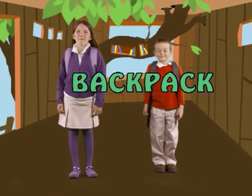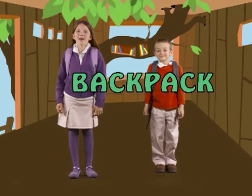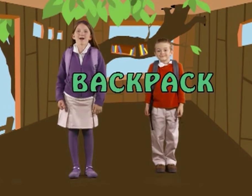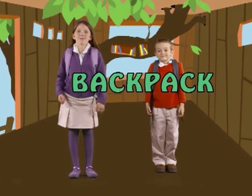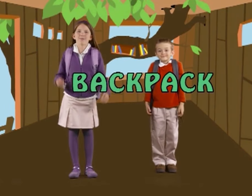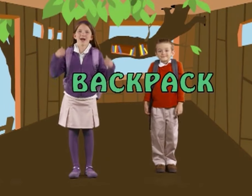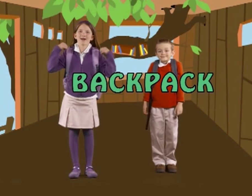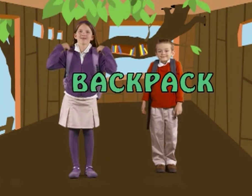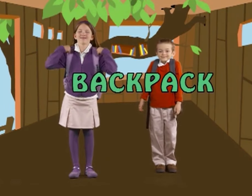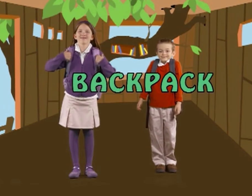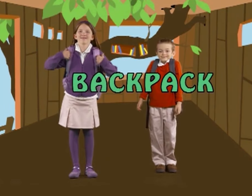Backpack.